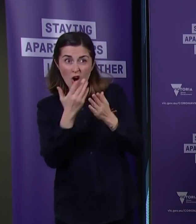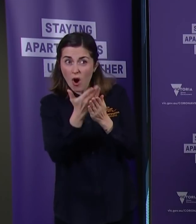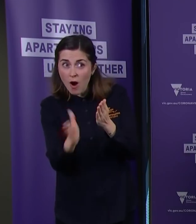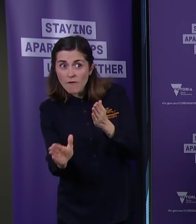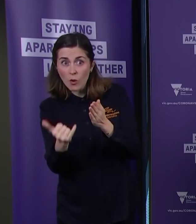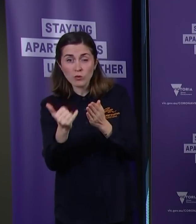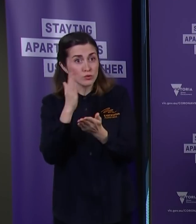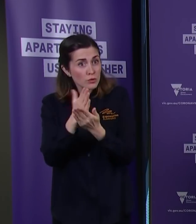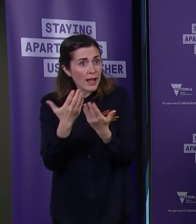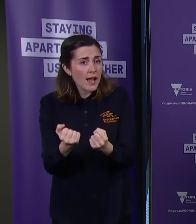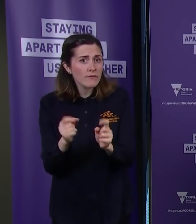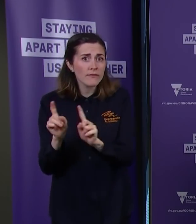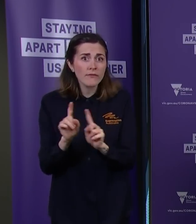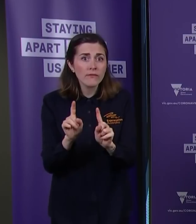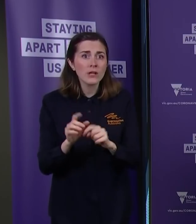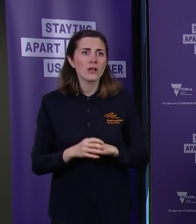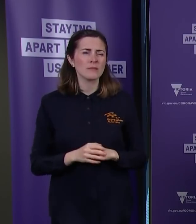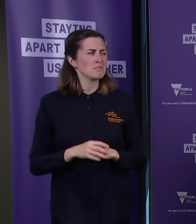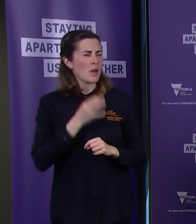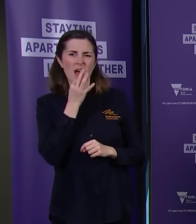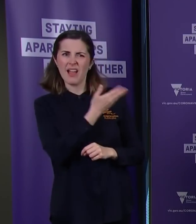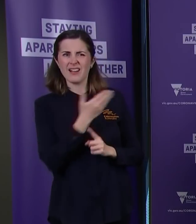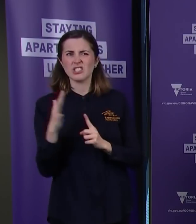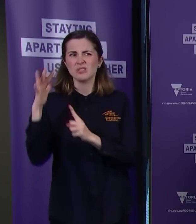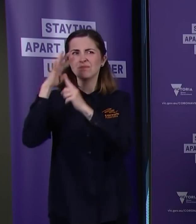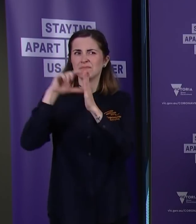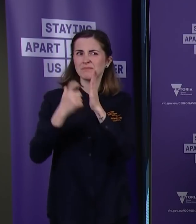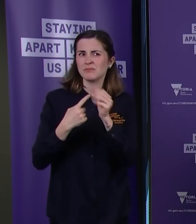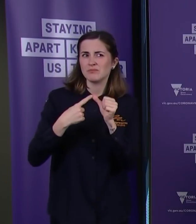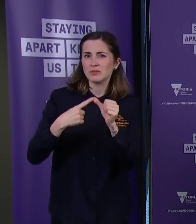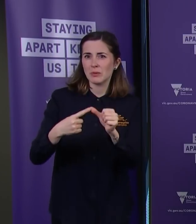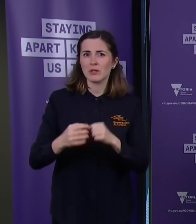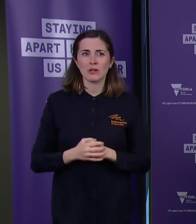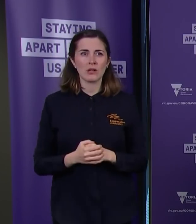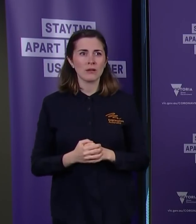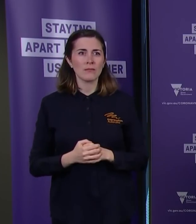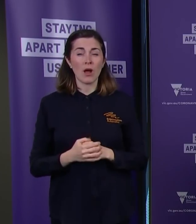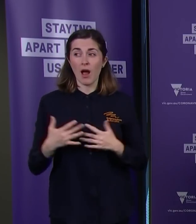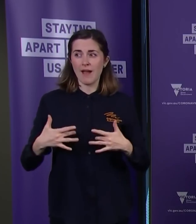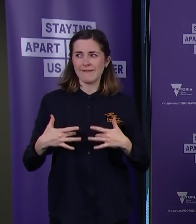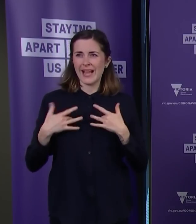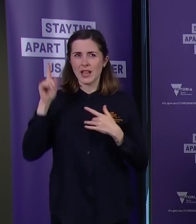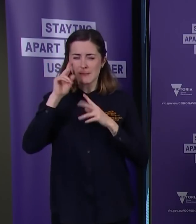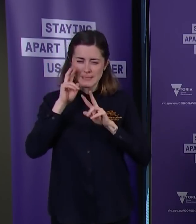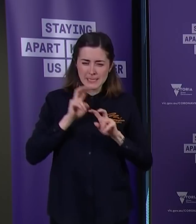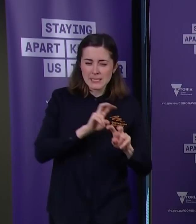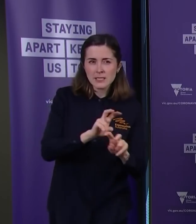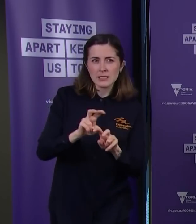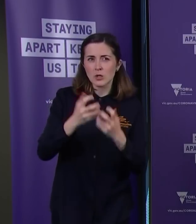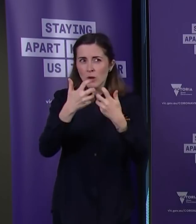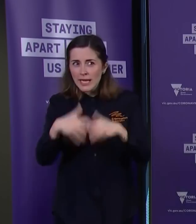other way yet? I might ask the Chief Health Officer to respond to that, but my understanding is that they're working their way through the system.